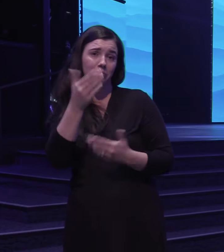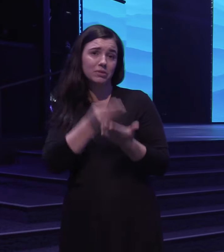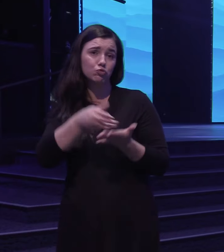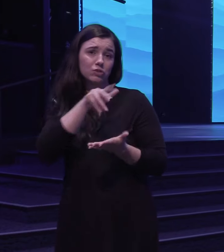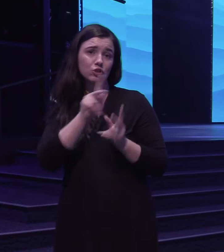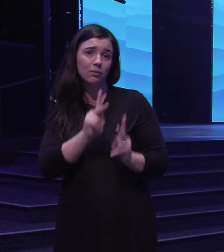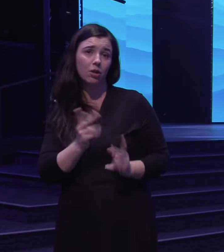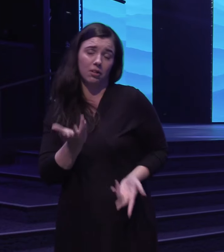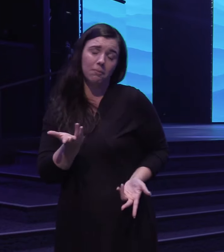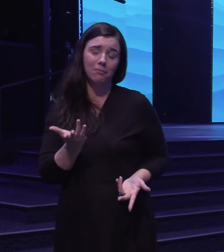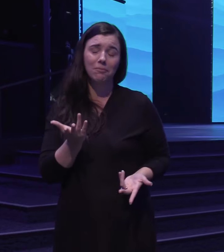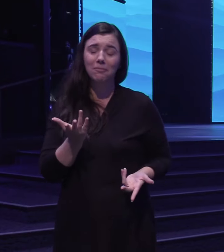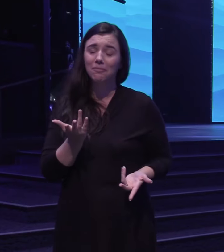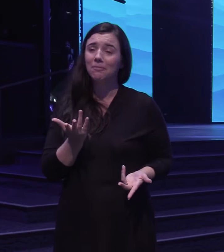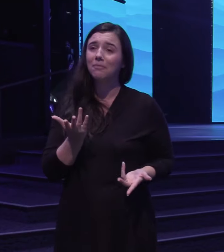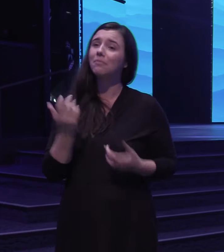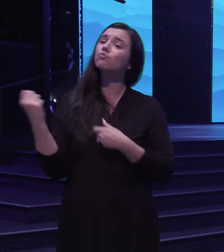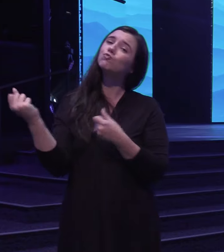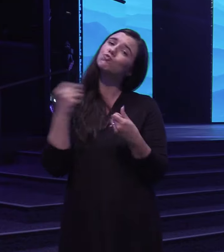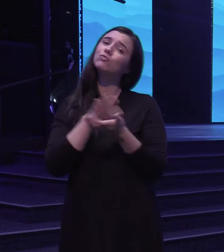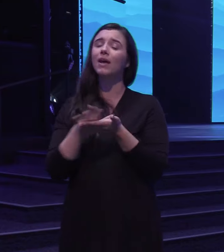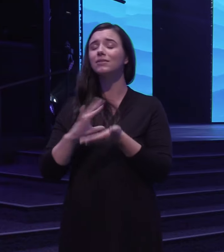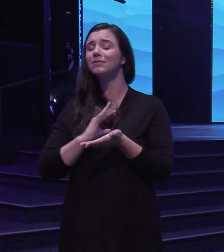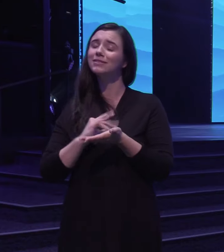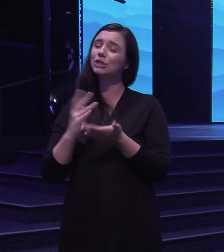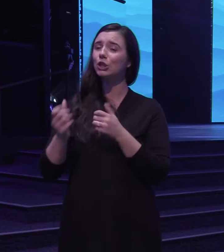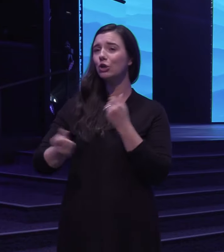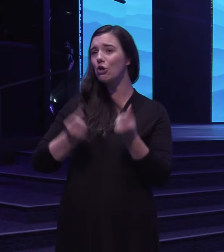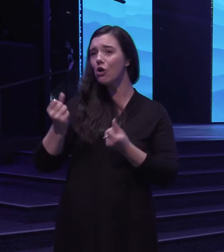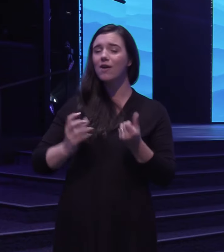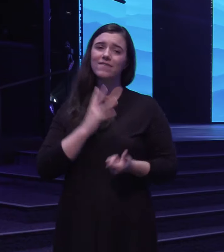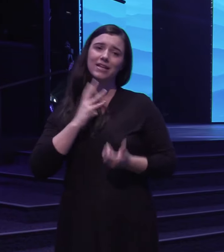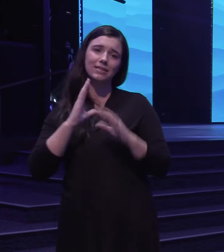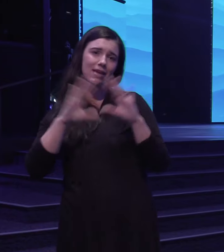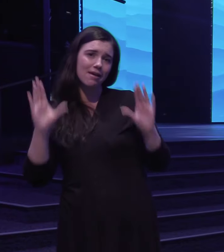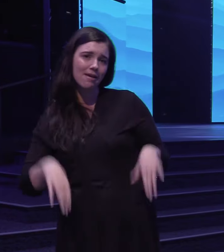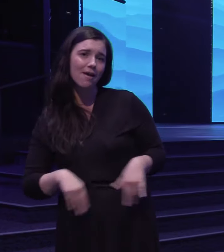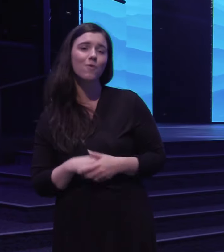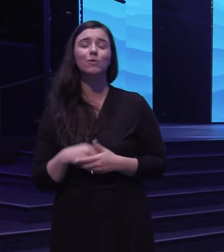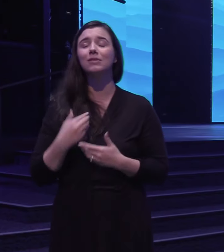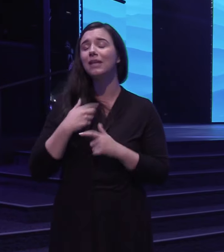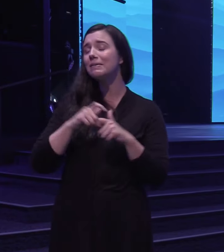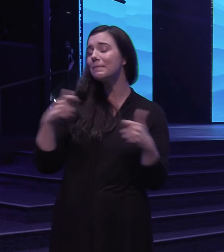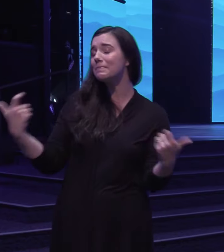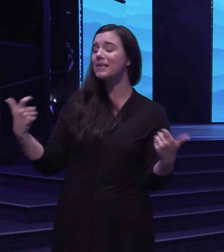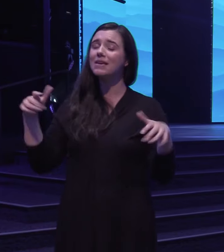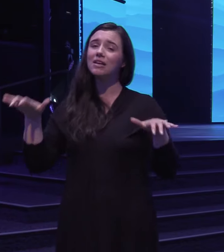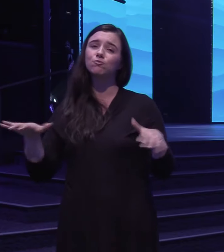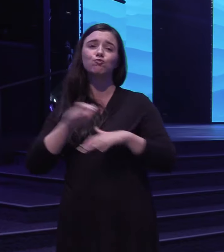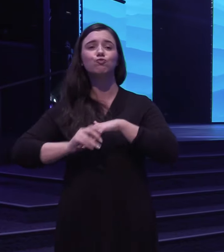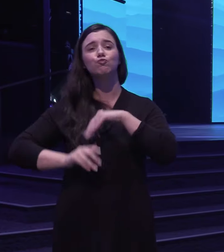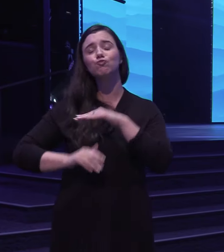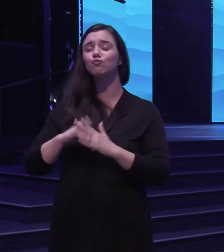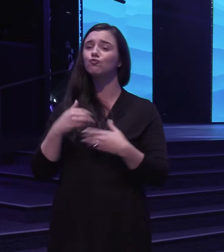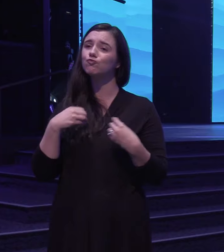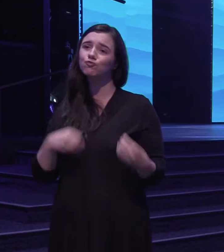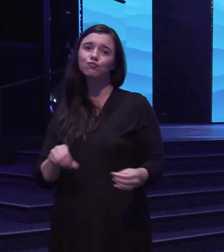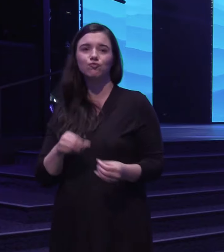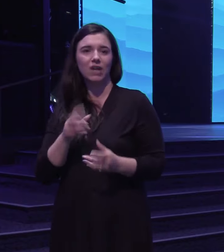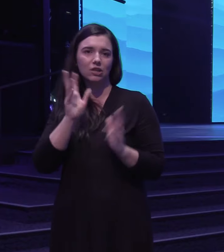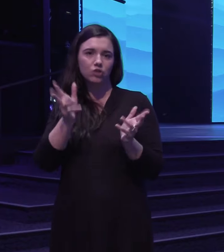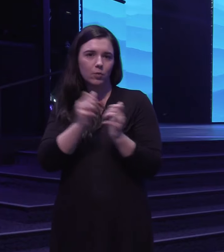know. They drove Jaguars, lived in fancy mansions, had these big plush offices, and all I had to do was talk to